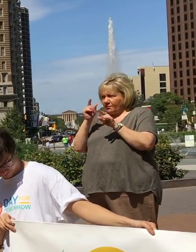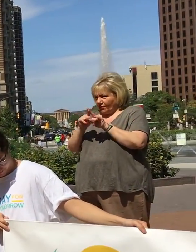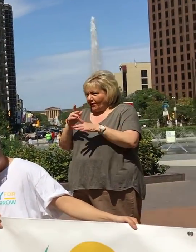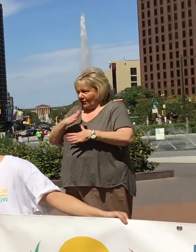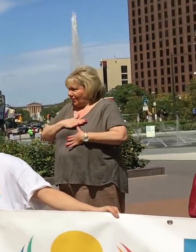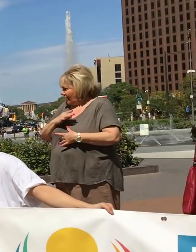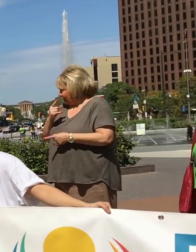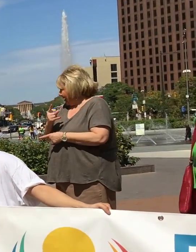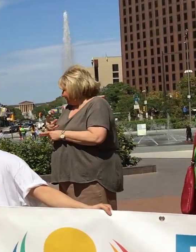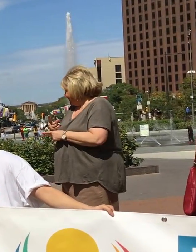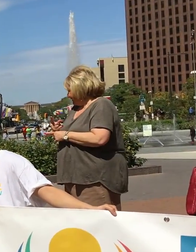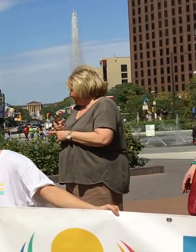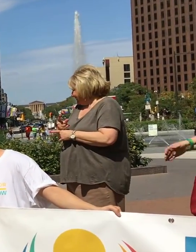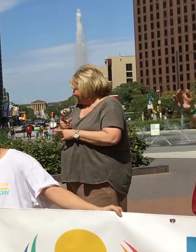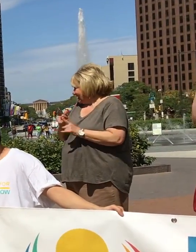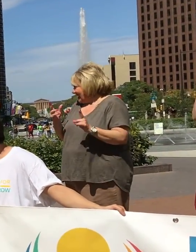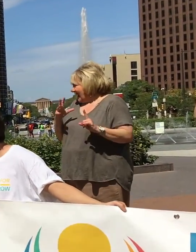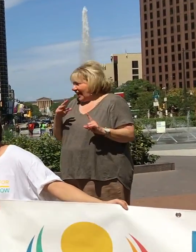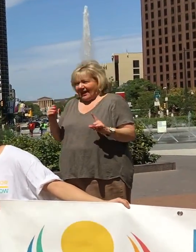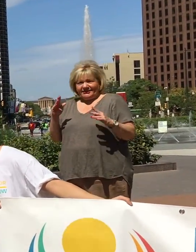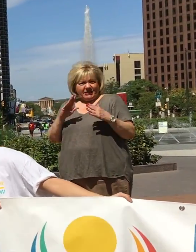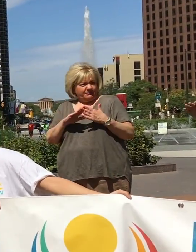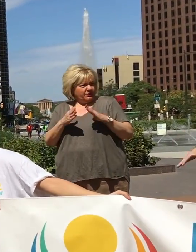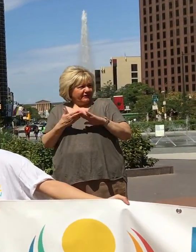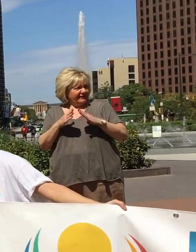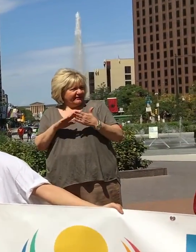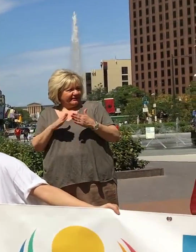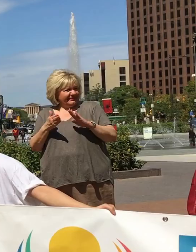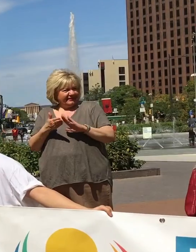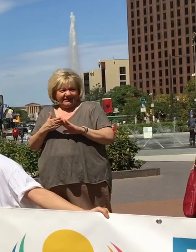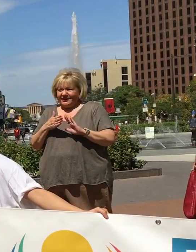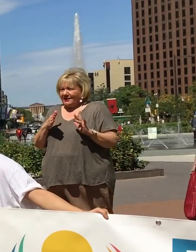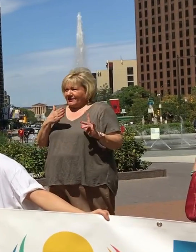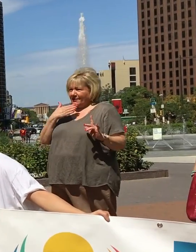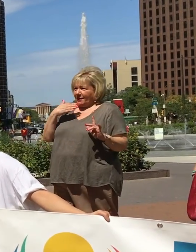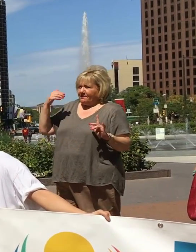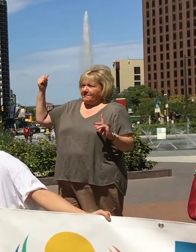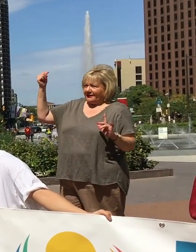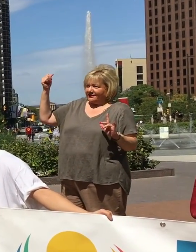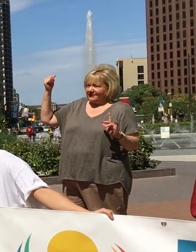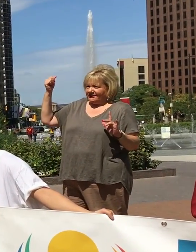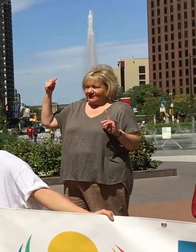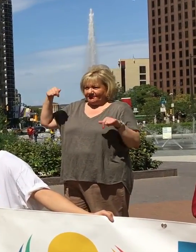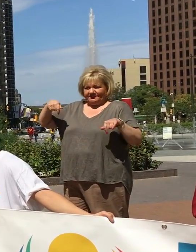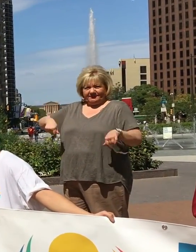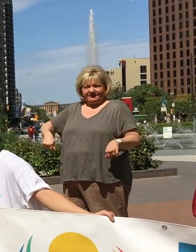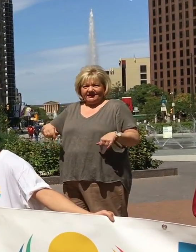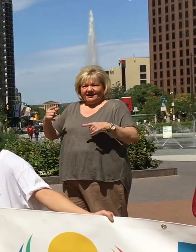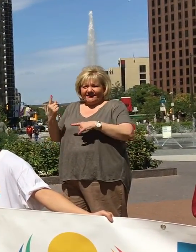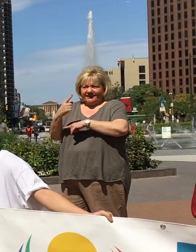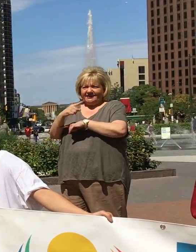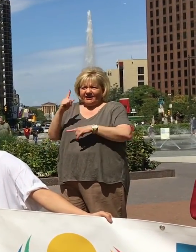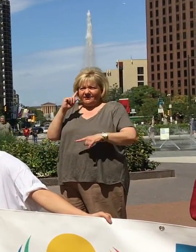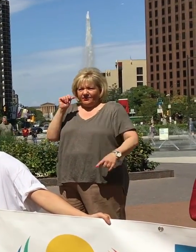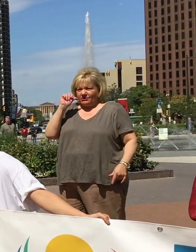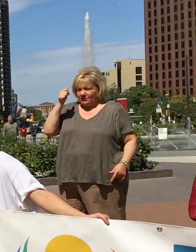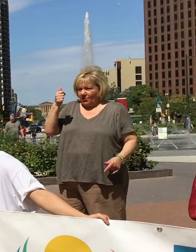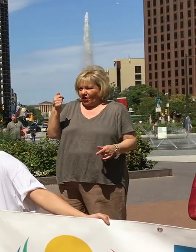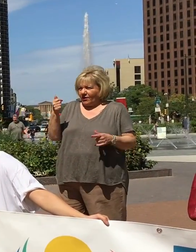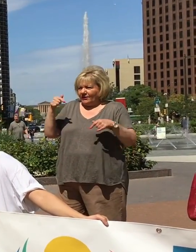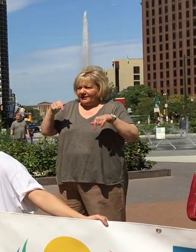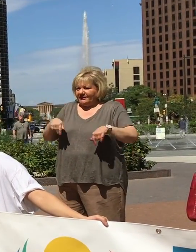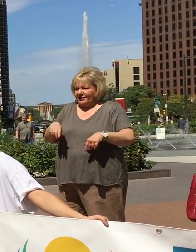right? And community. So where best to have Day for Tomorrow but in Philadelphia?